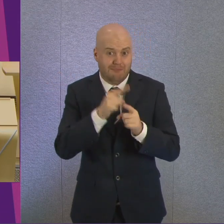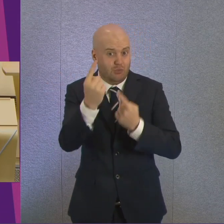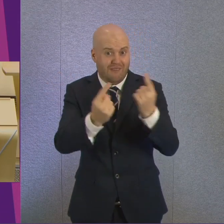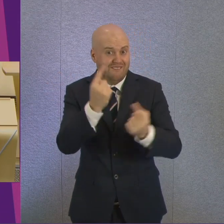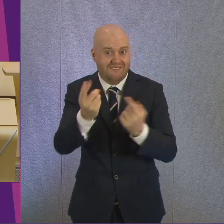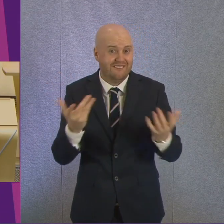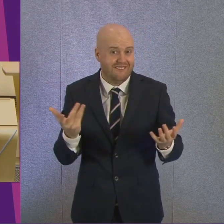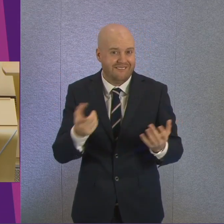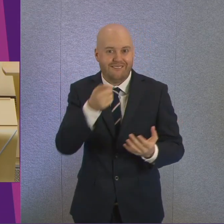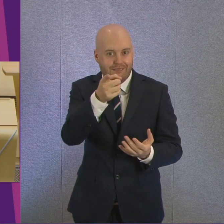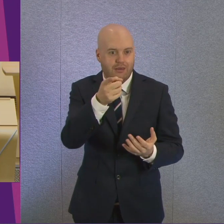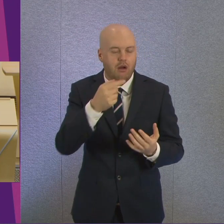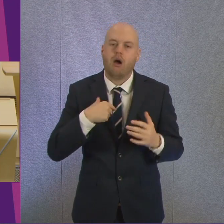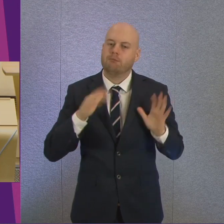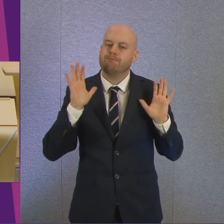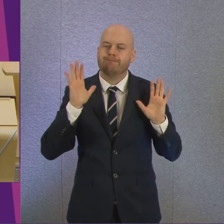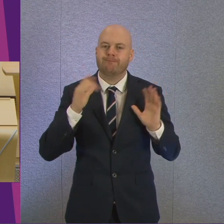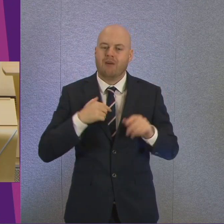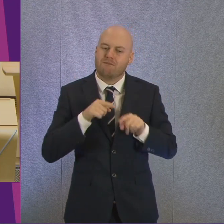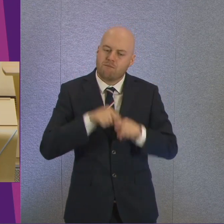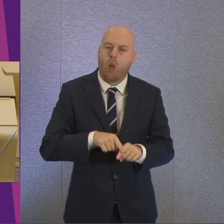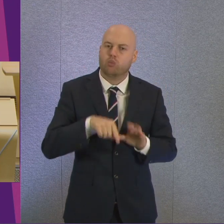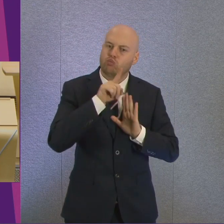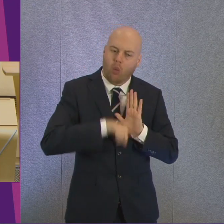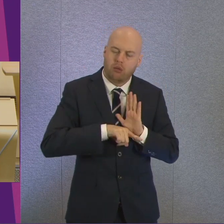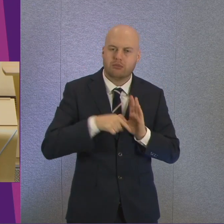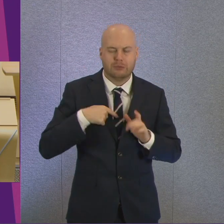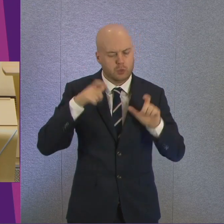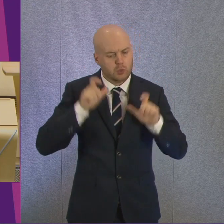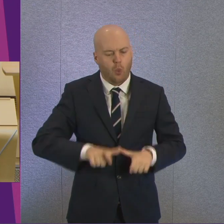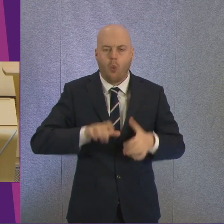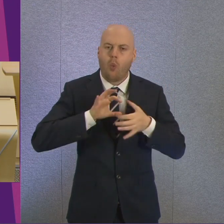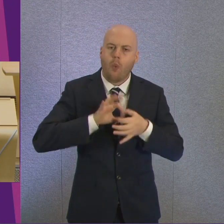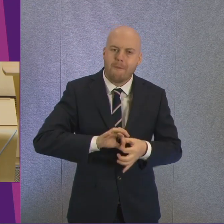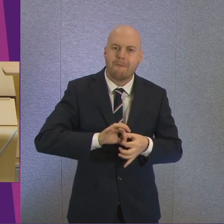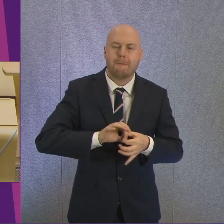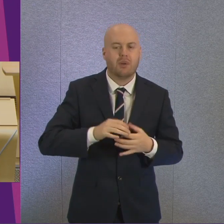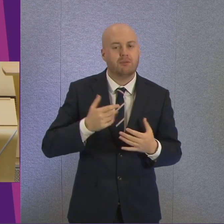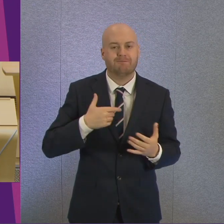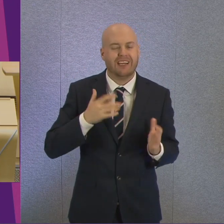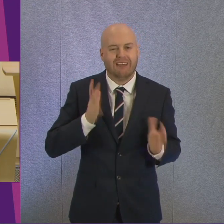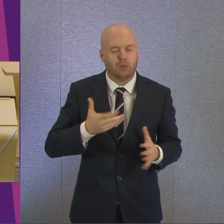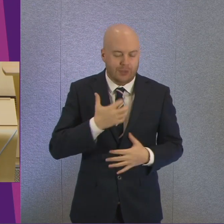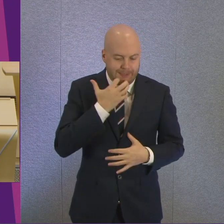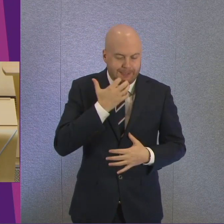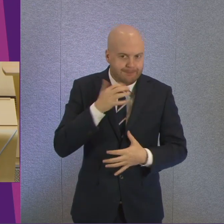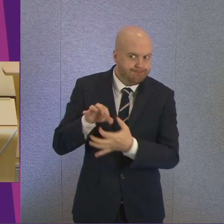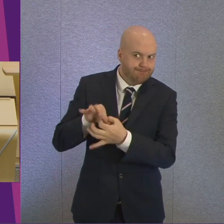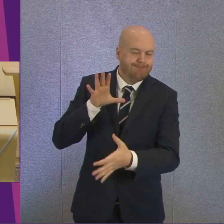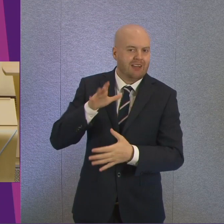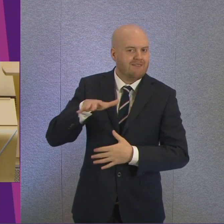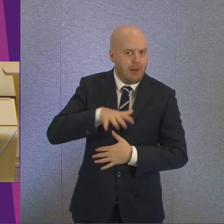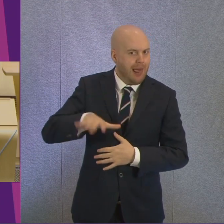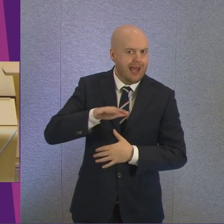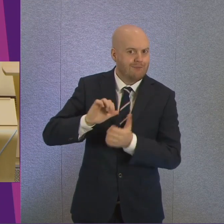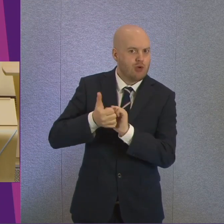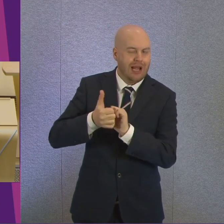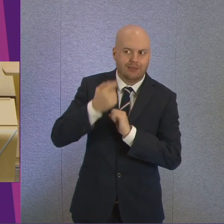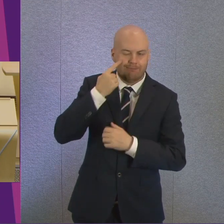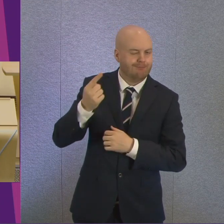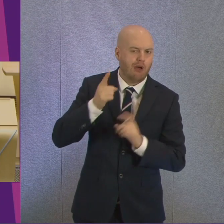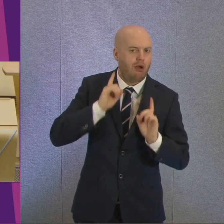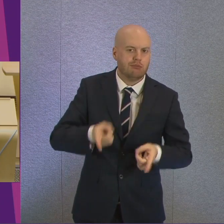home, maintained social distance, sacrificed the contact with family and friends that mean so much, and the pleasures they